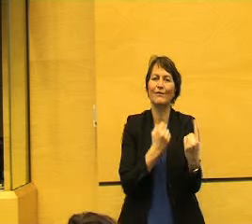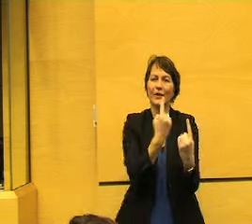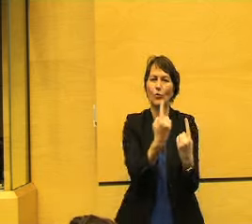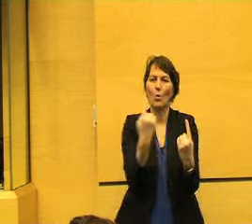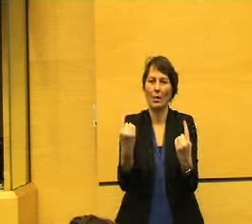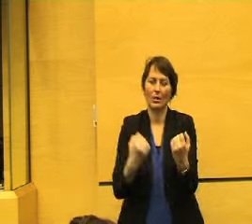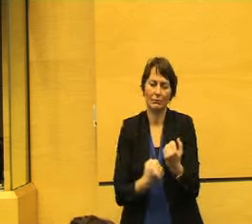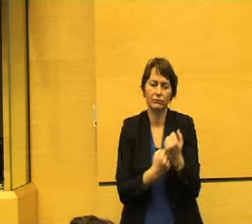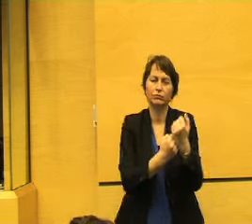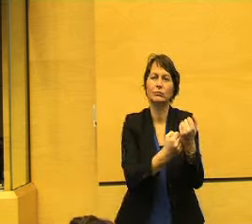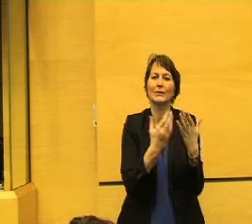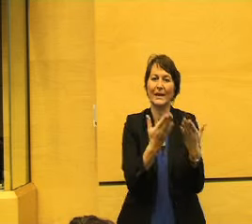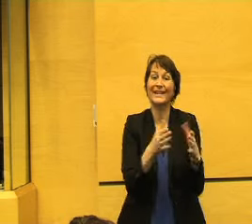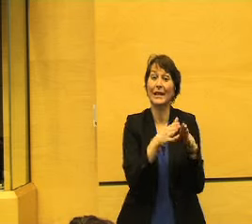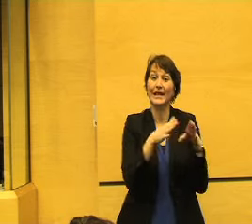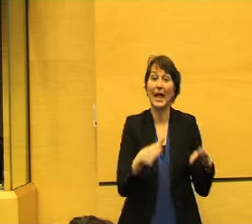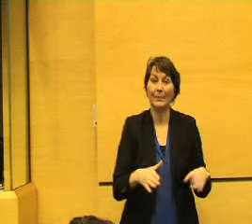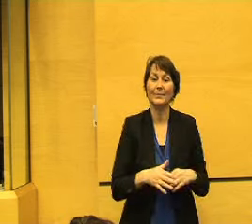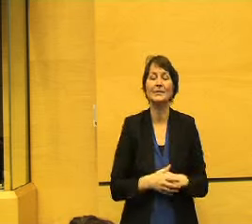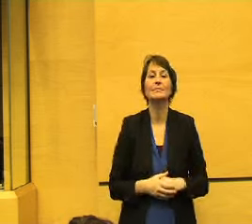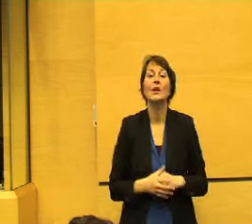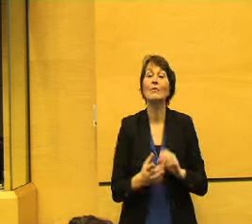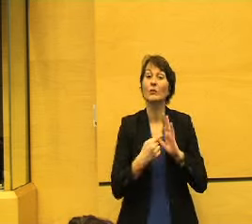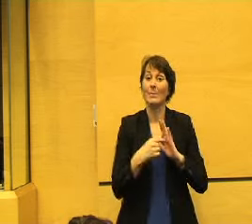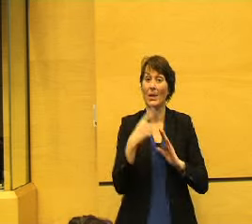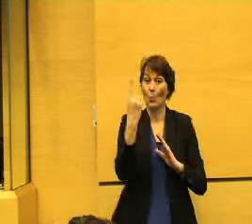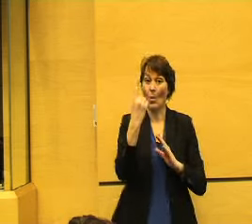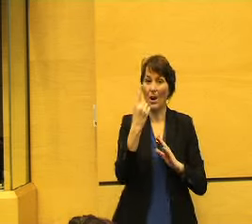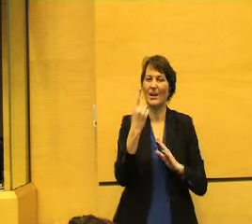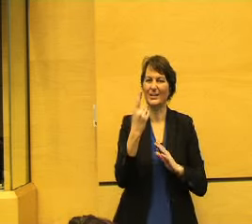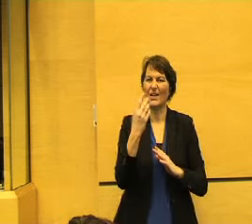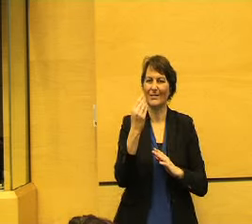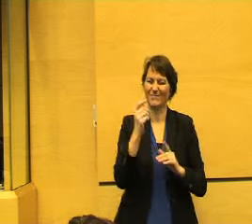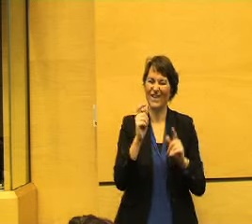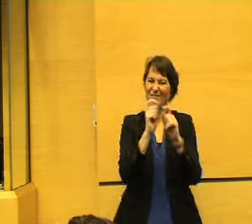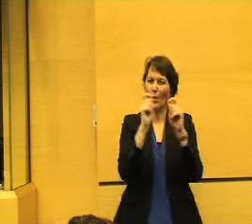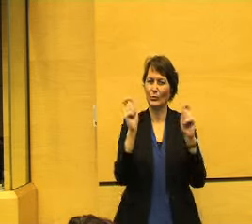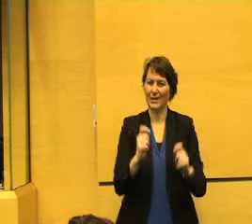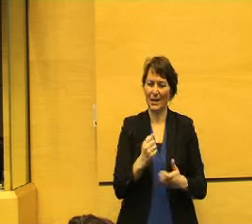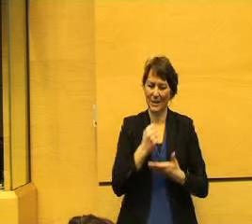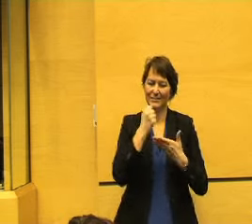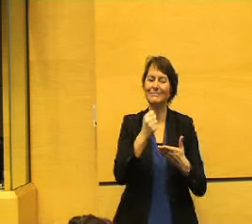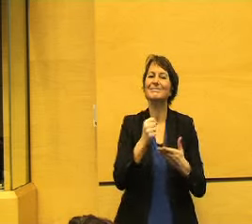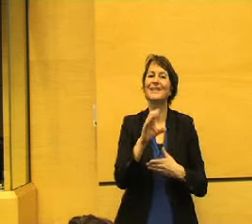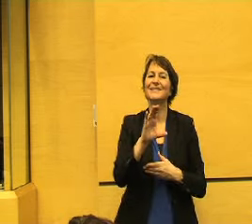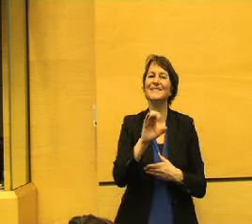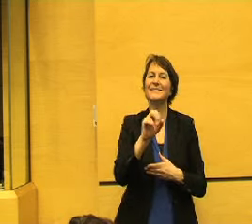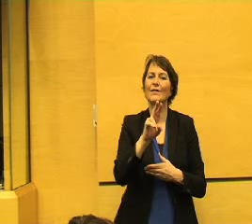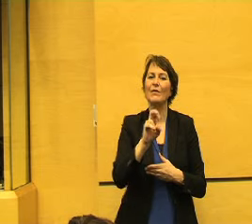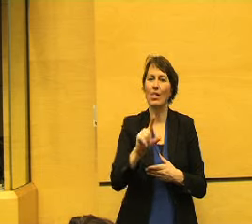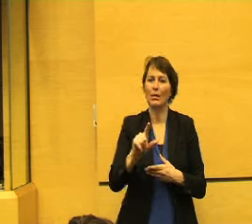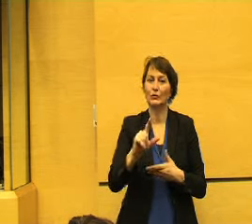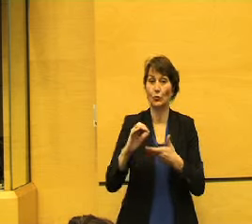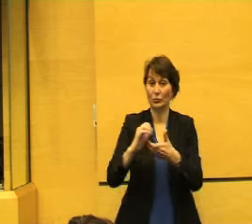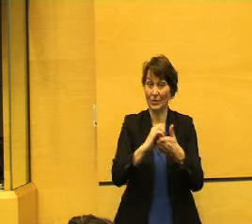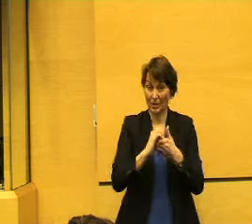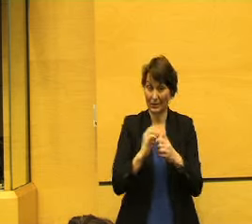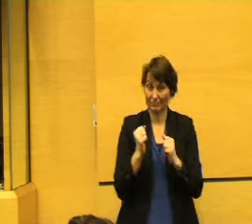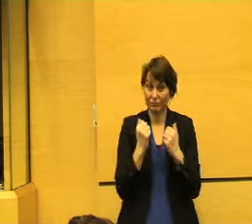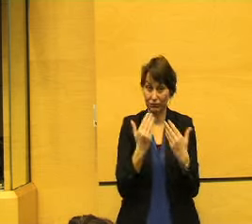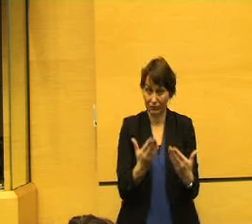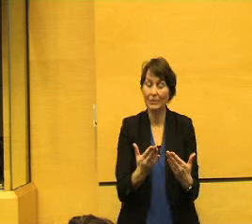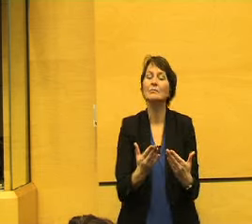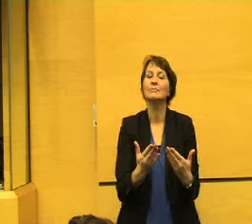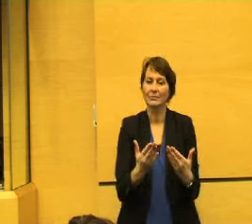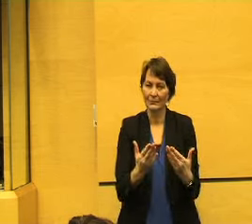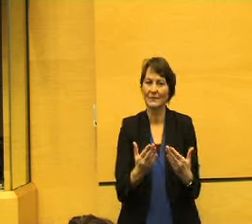For example, the Mae Pha Luang Foundation, which is a civil society organization in Thailand, provided